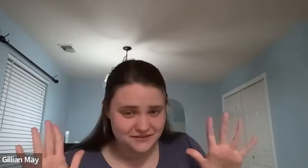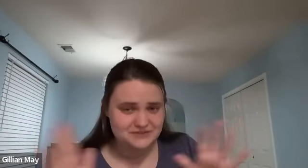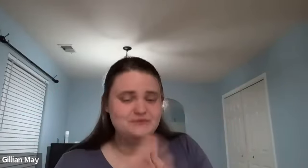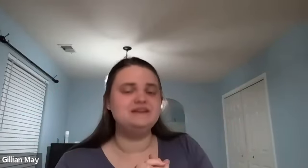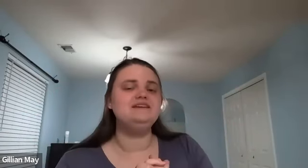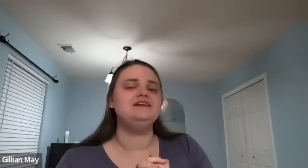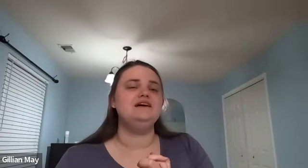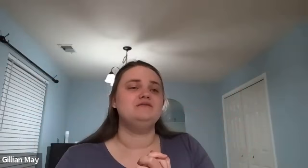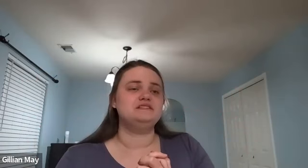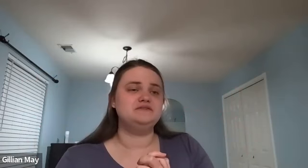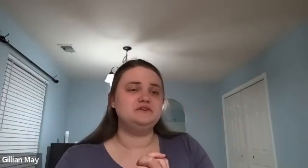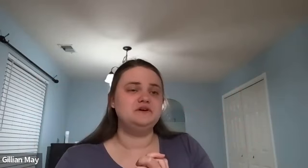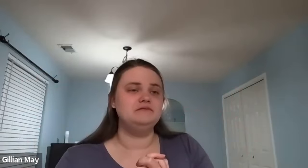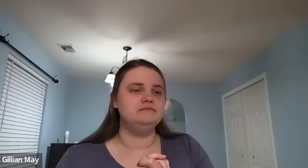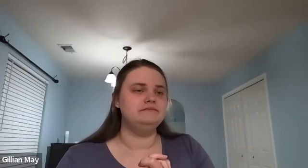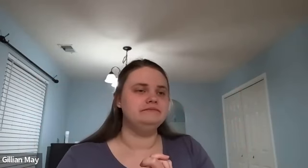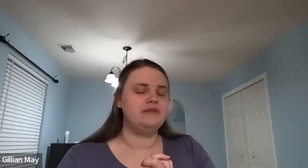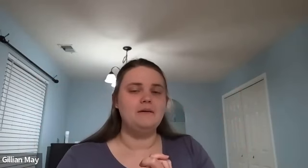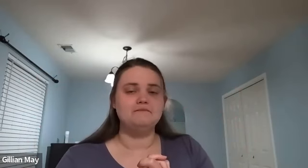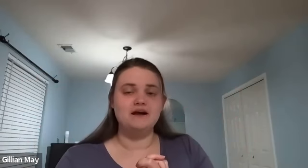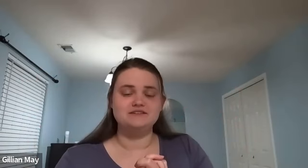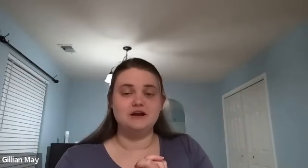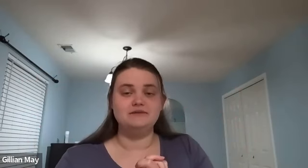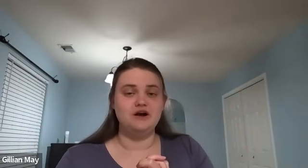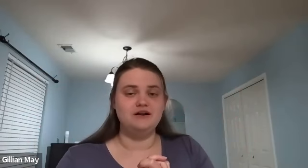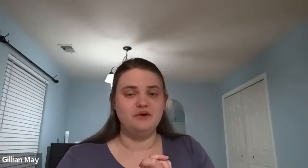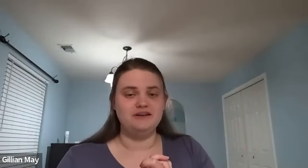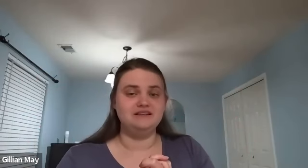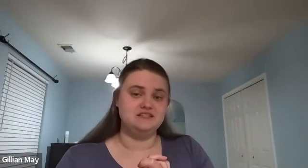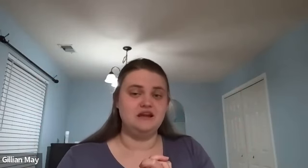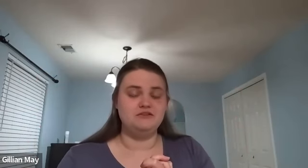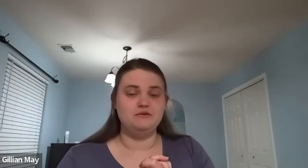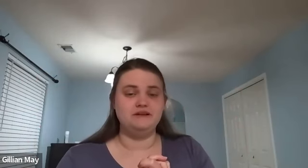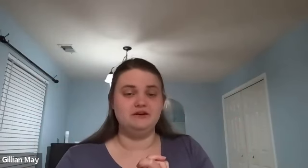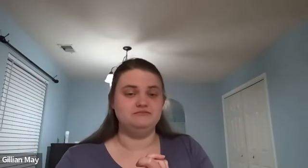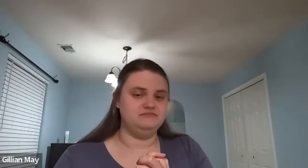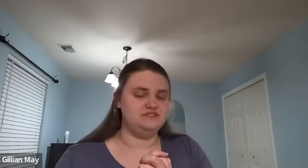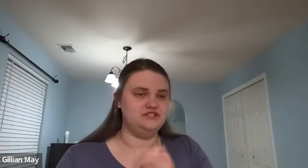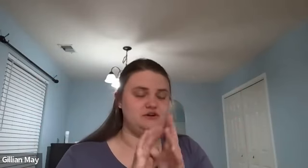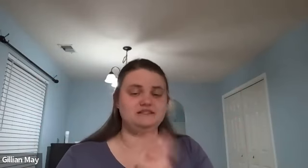y'all's week. Rest of your, sorry, dog barking, staring at me through a window distracted